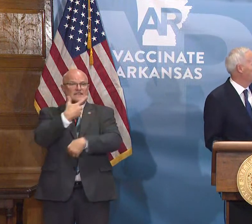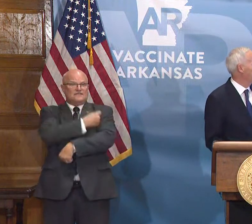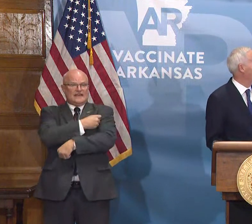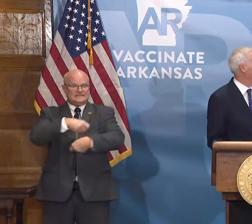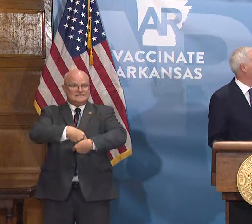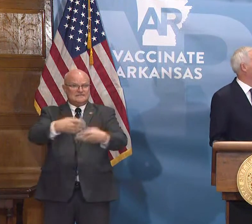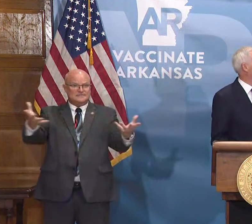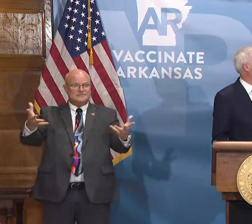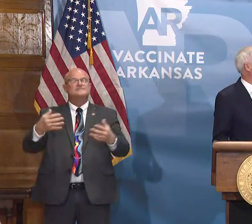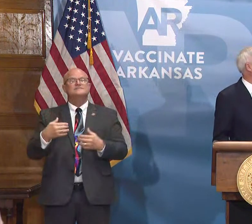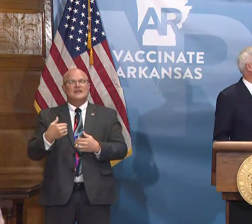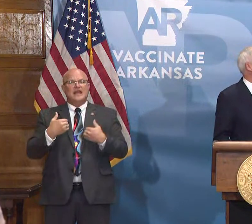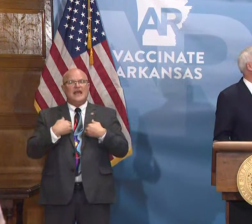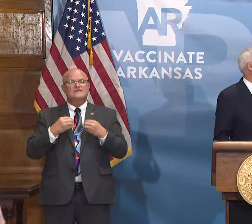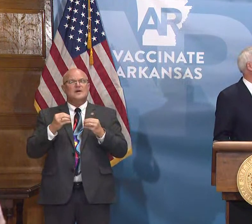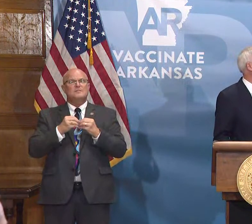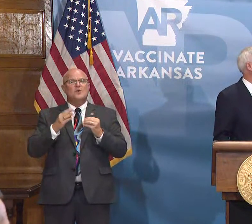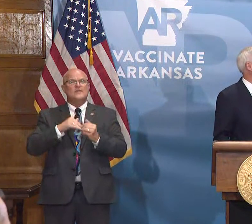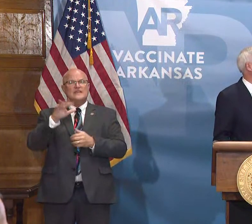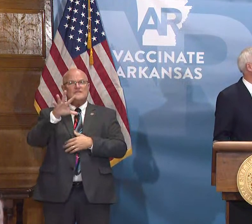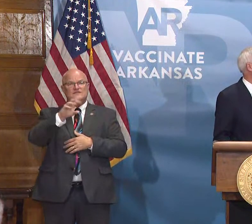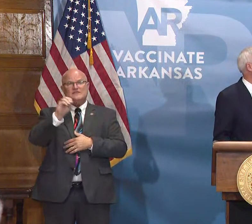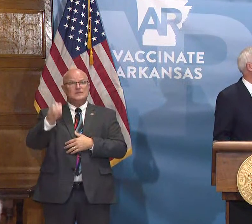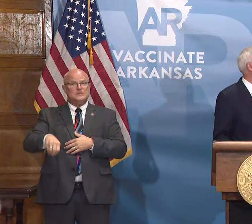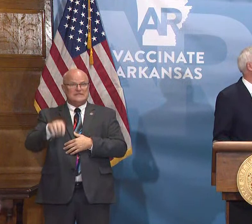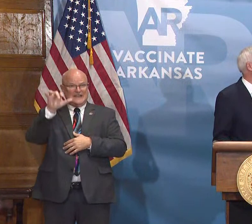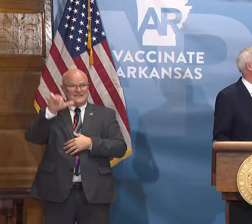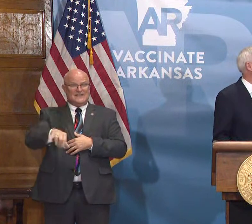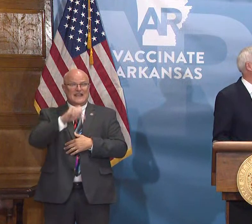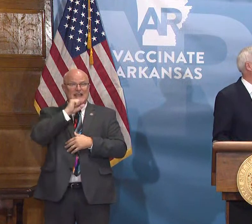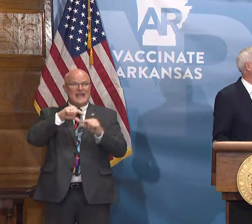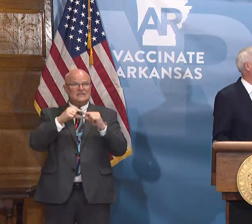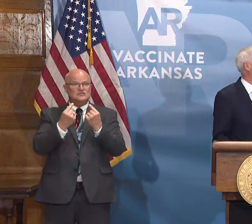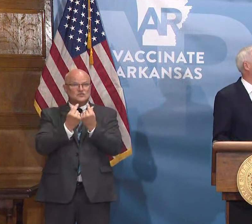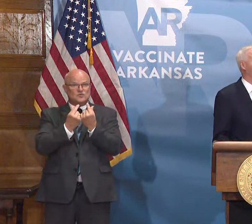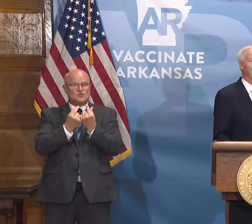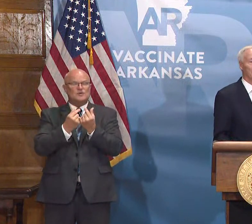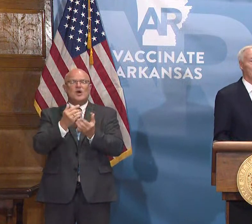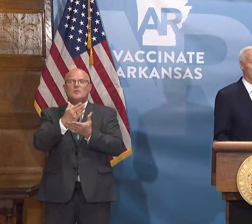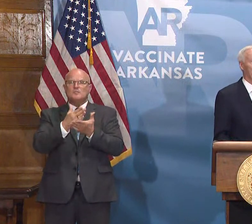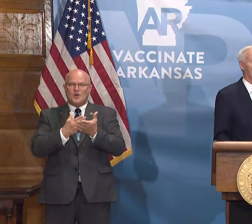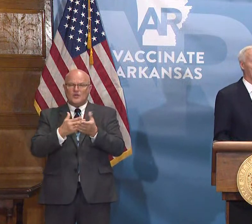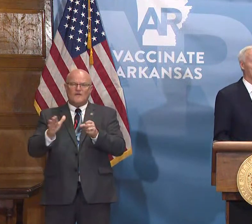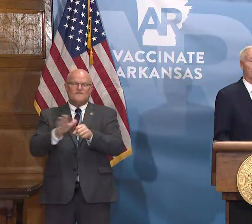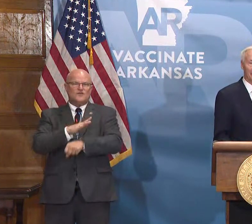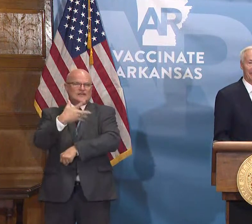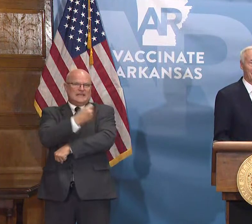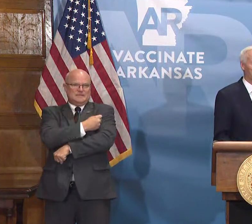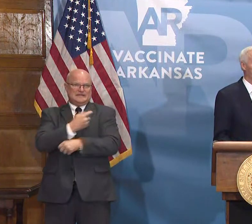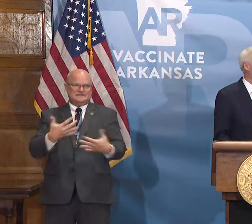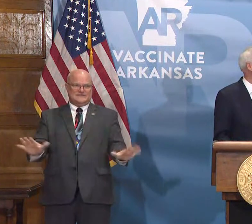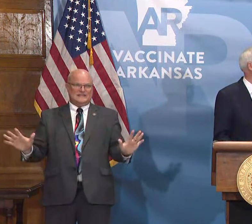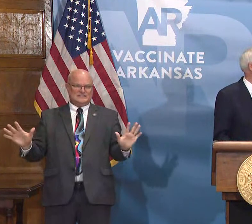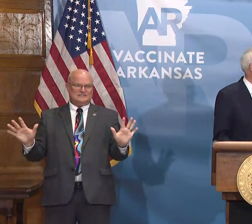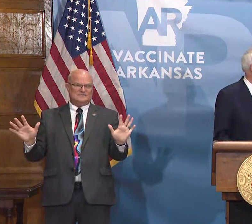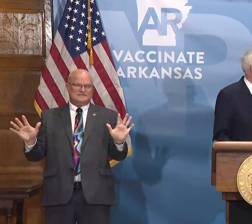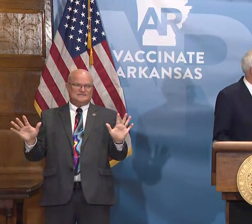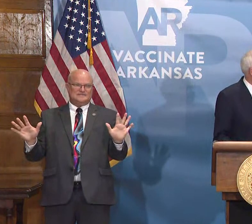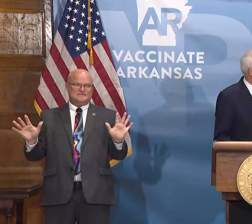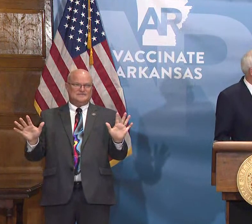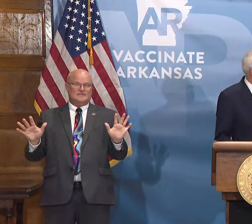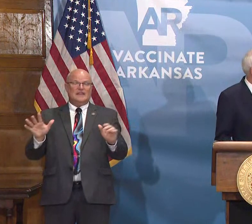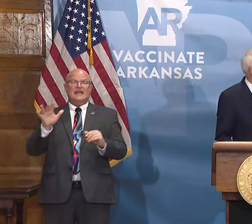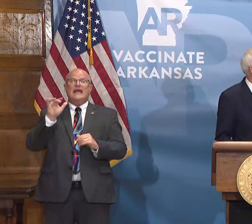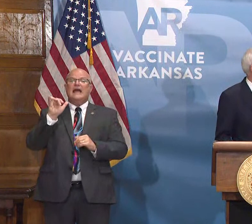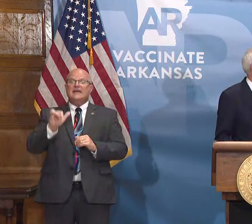So we have over 50% of that age group has been partially or fully immunized, over 50%. And